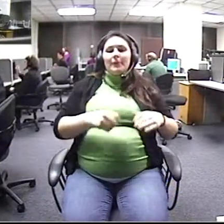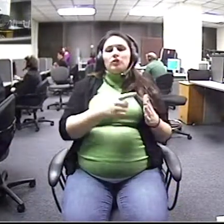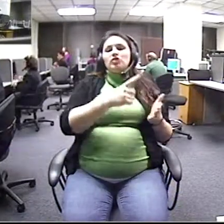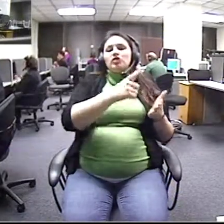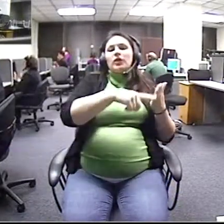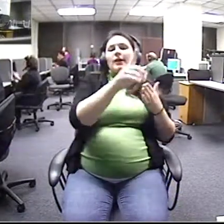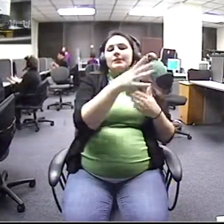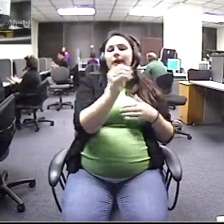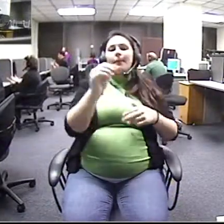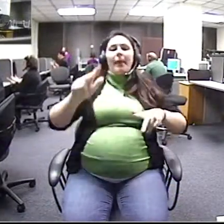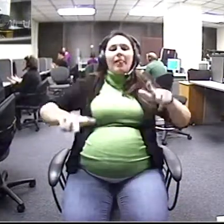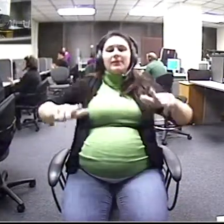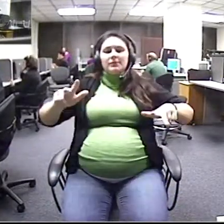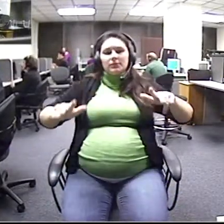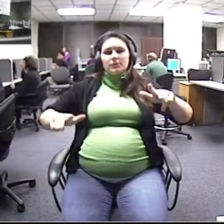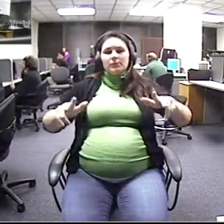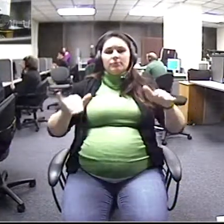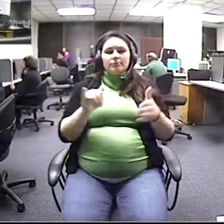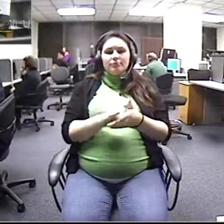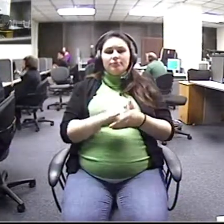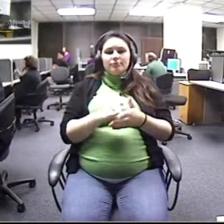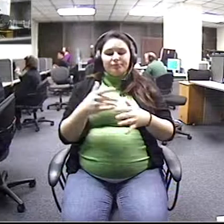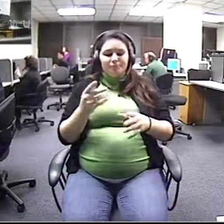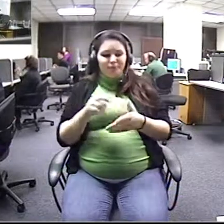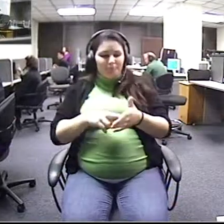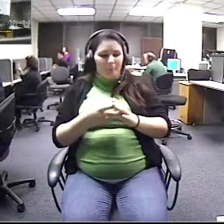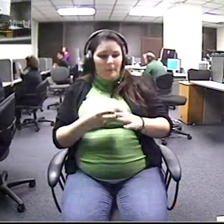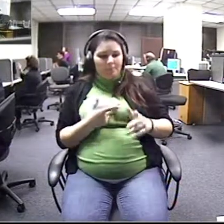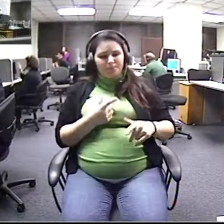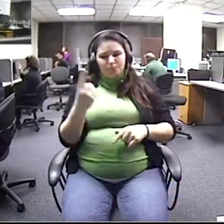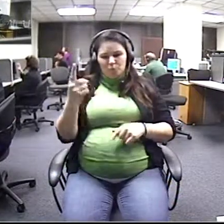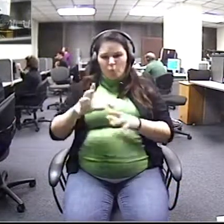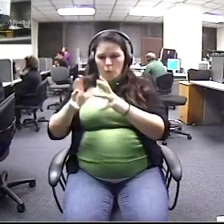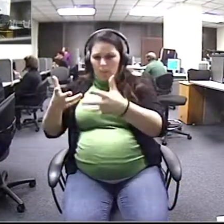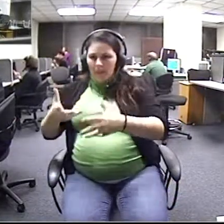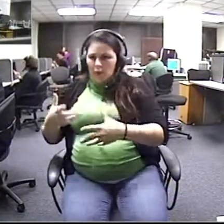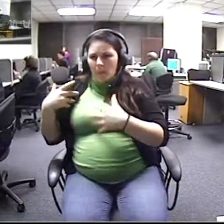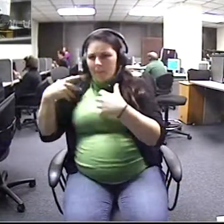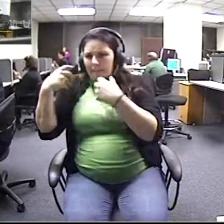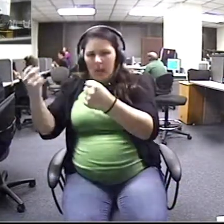enough power to prevent another branch from becoming too powerful.